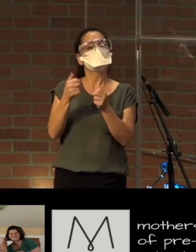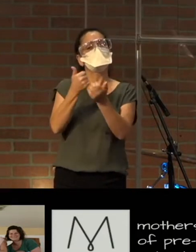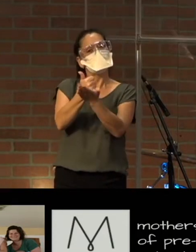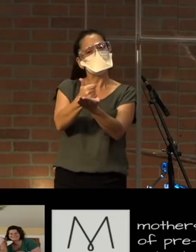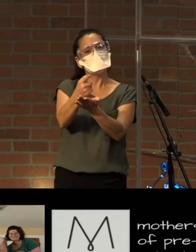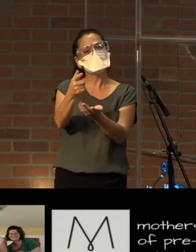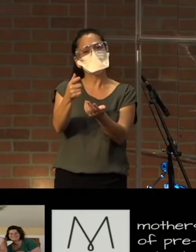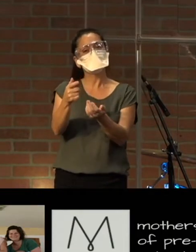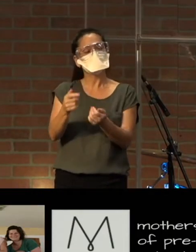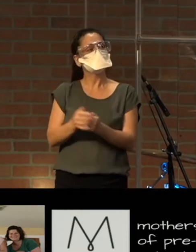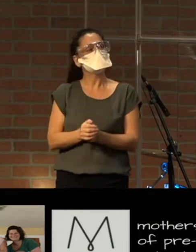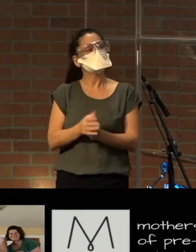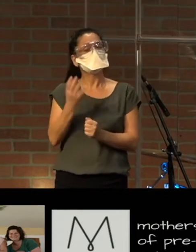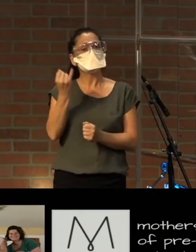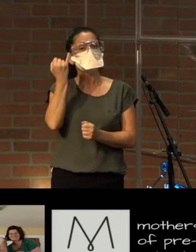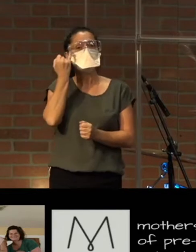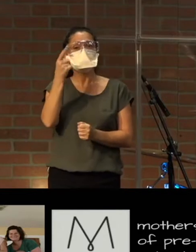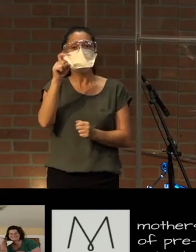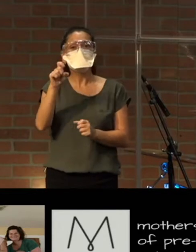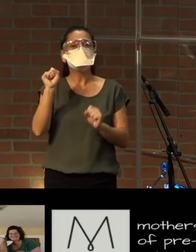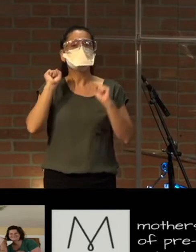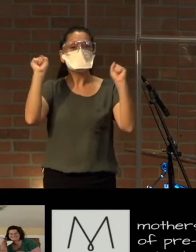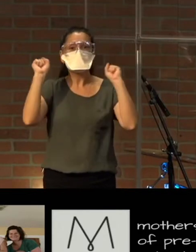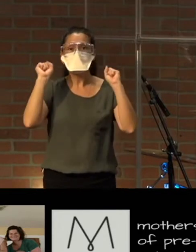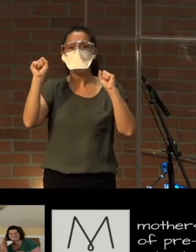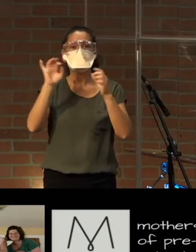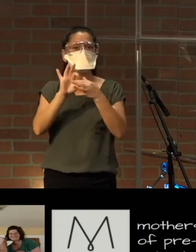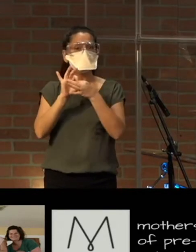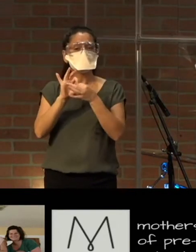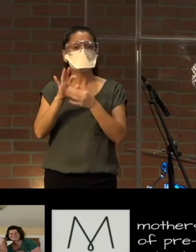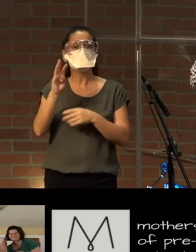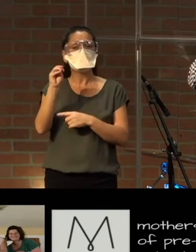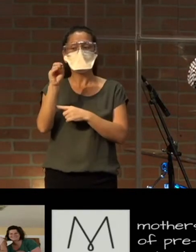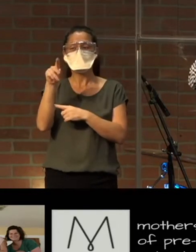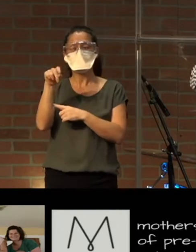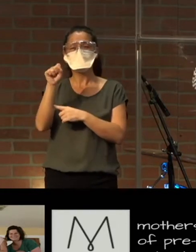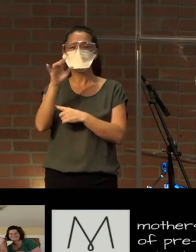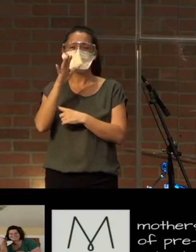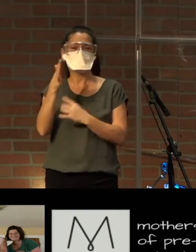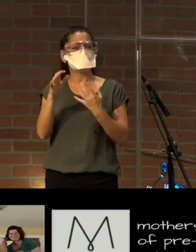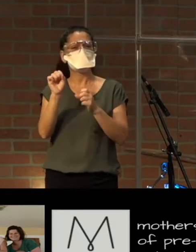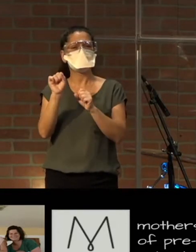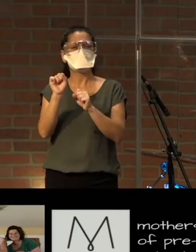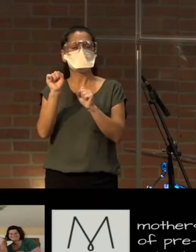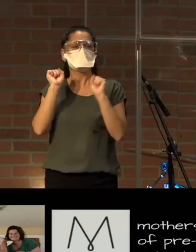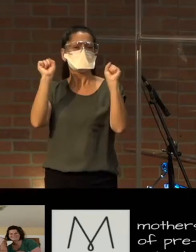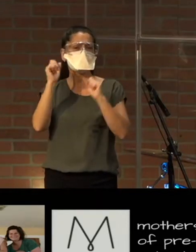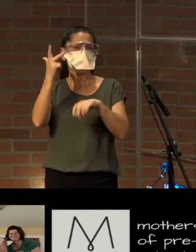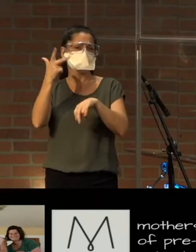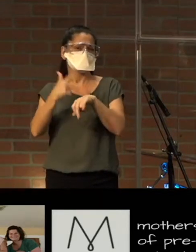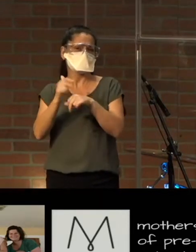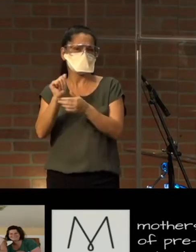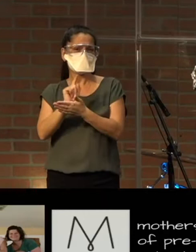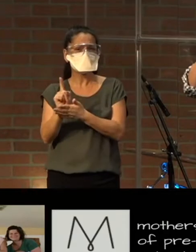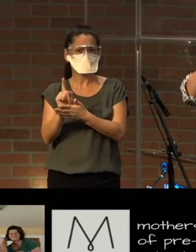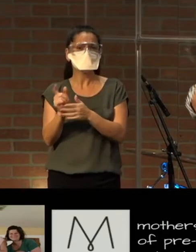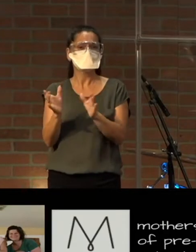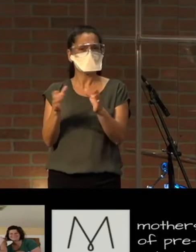train. And if you need a workout partner, MOPS moms, man, they work out 3 times per week